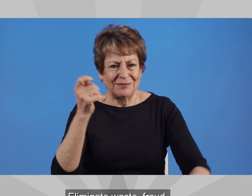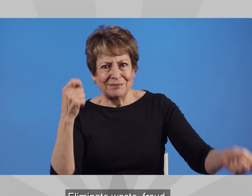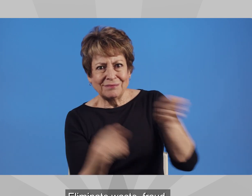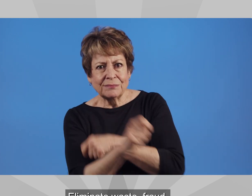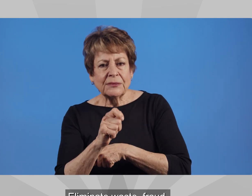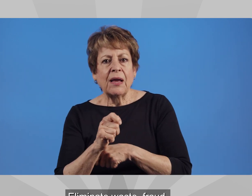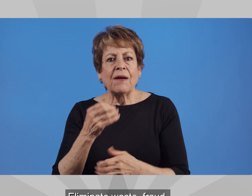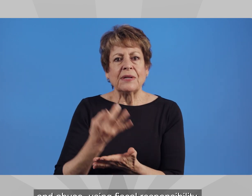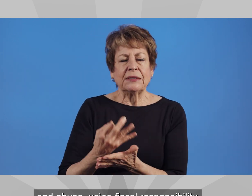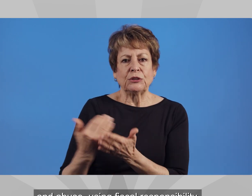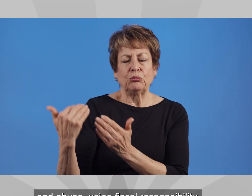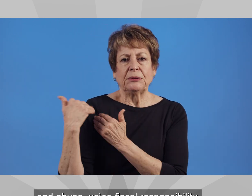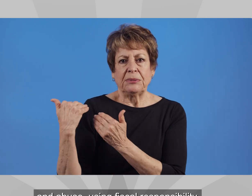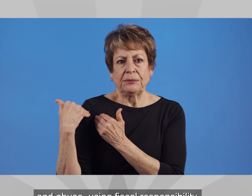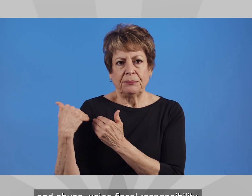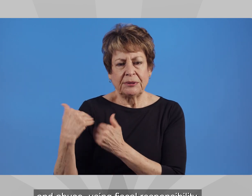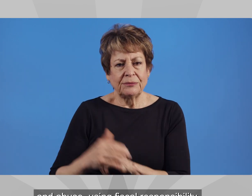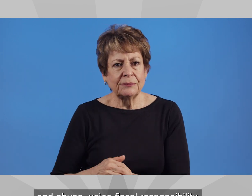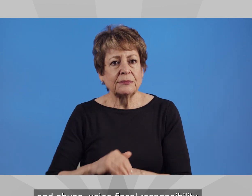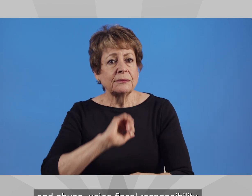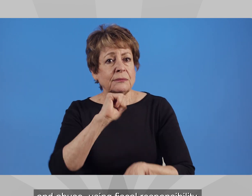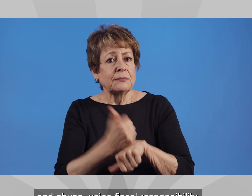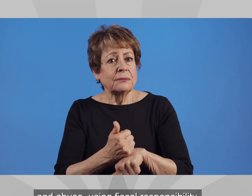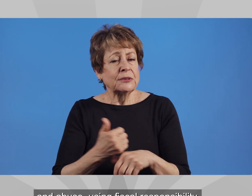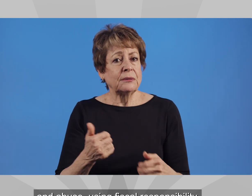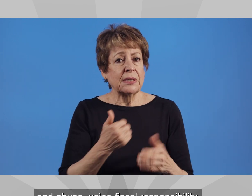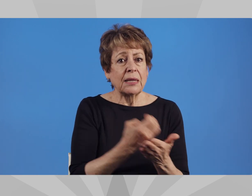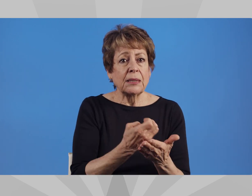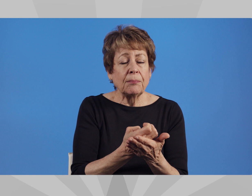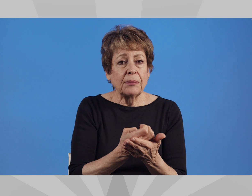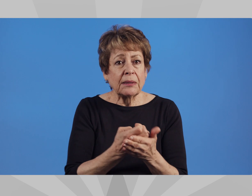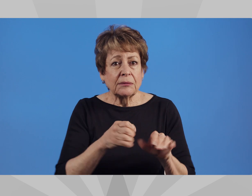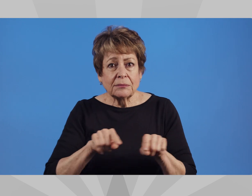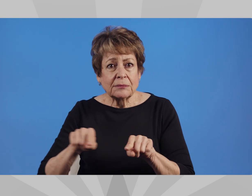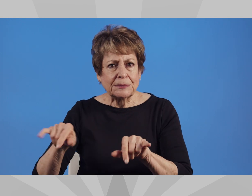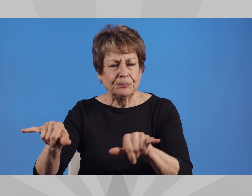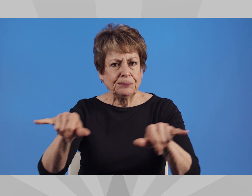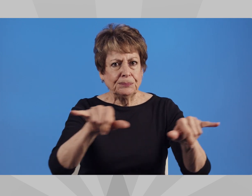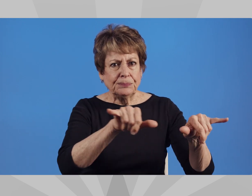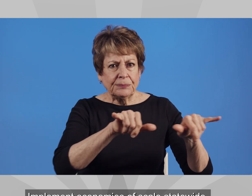Eliminate waste, fraud, and abuse using fiscal responsibility.